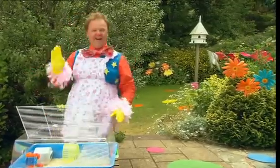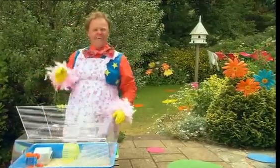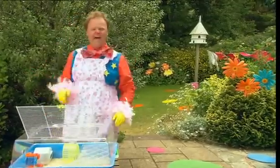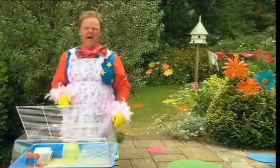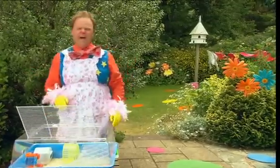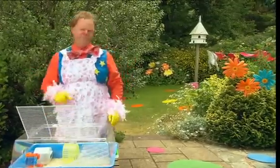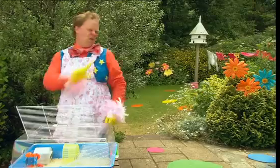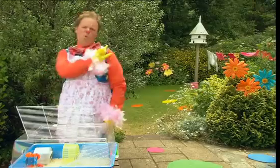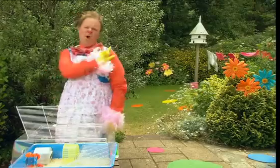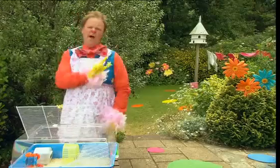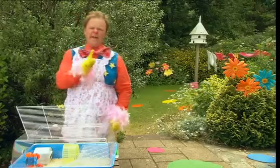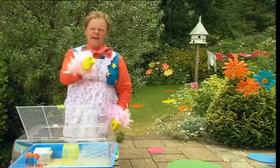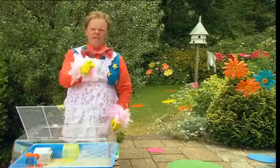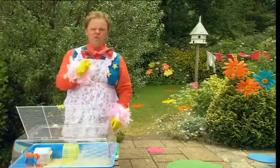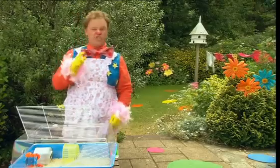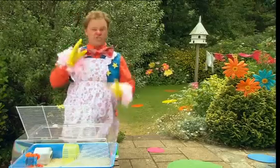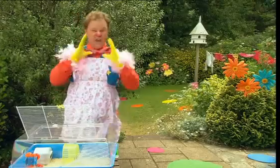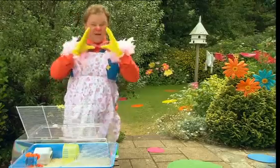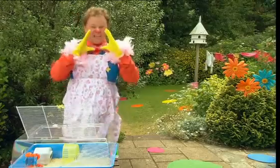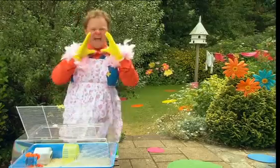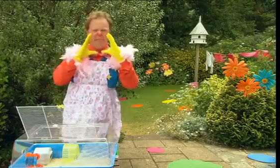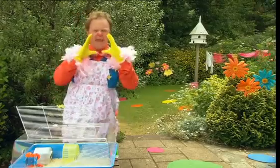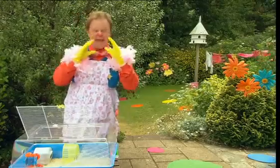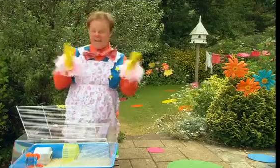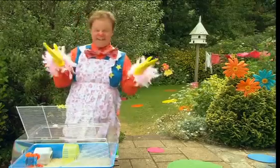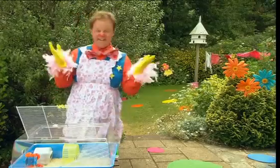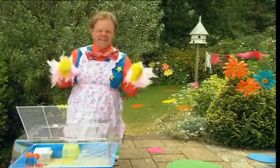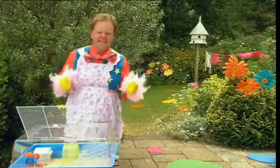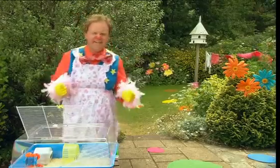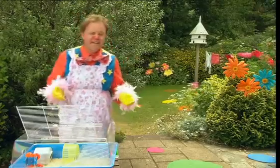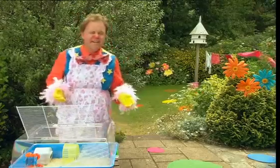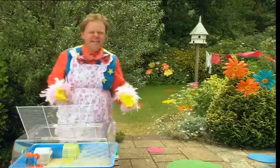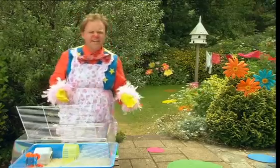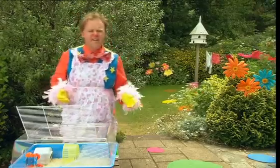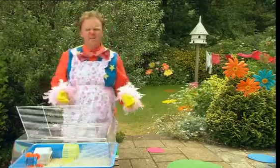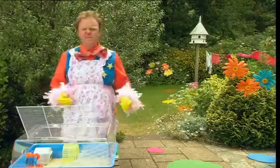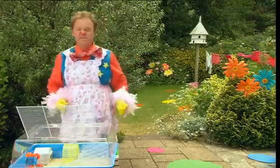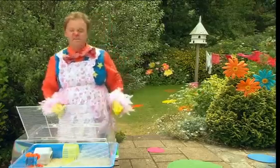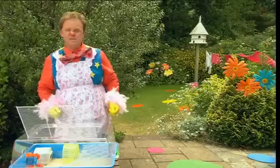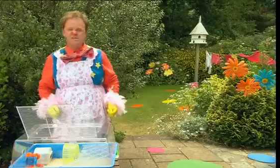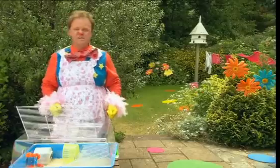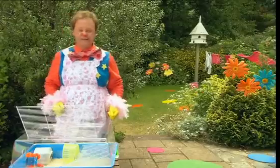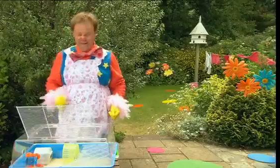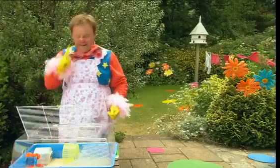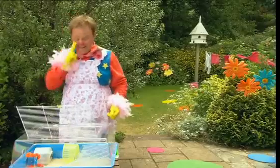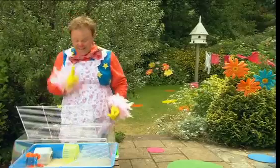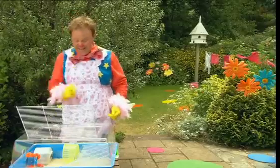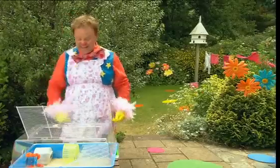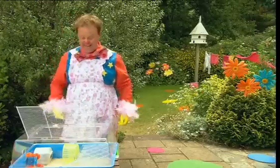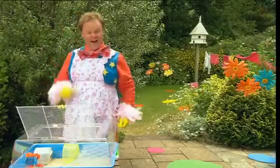Hello. Why are you shouting at me? Sorry, Mr. Tumble. Look,